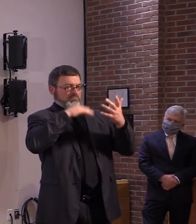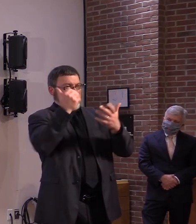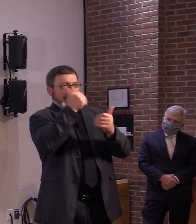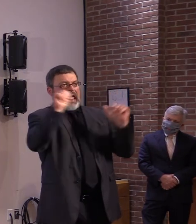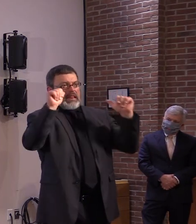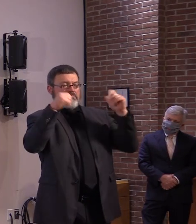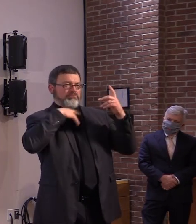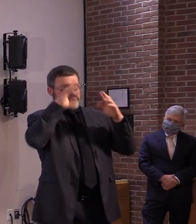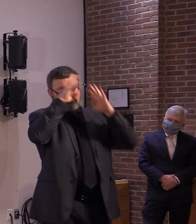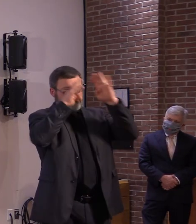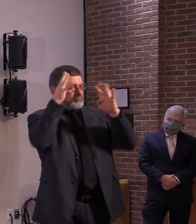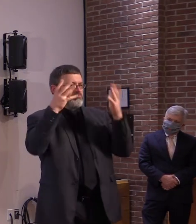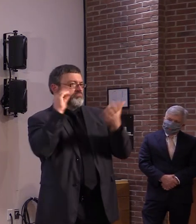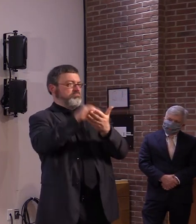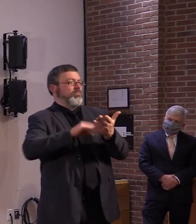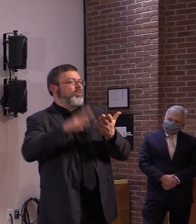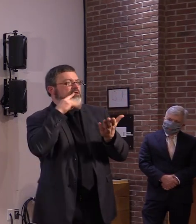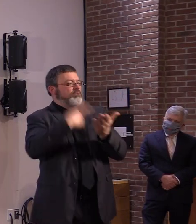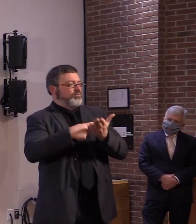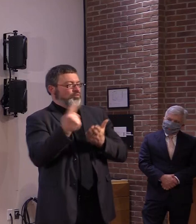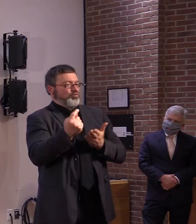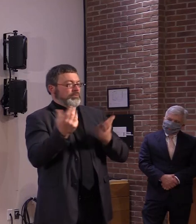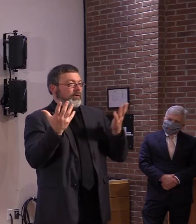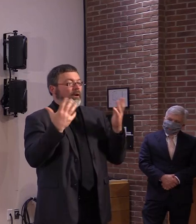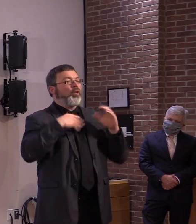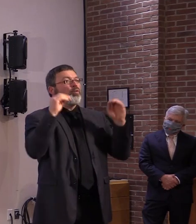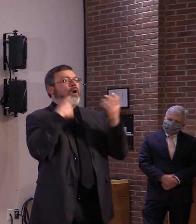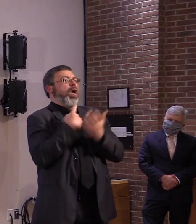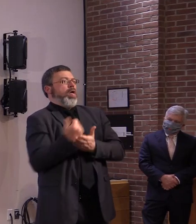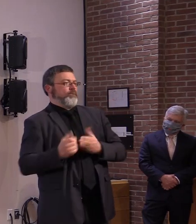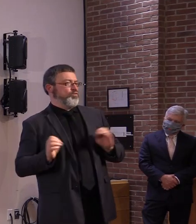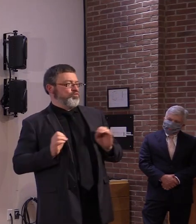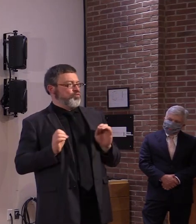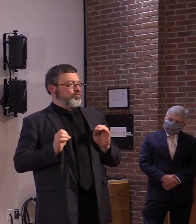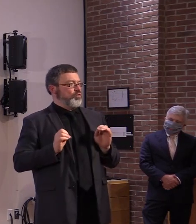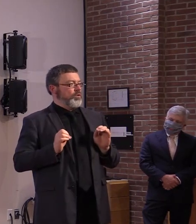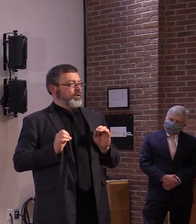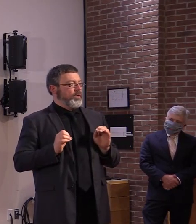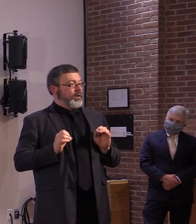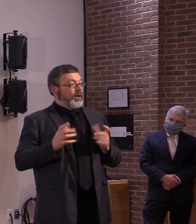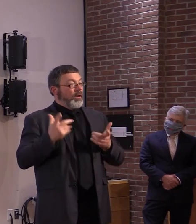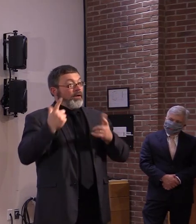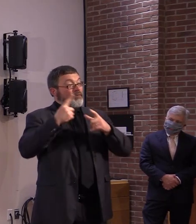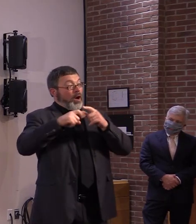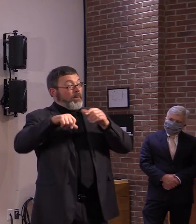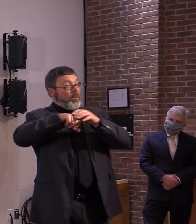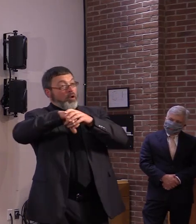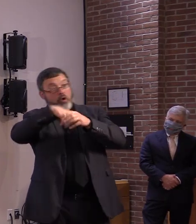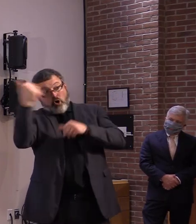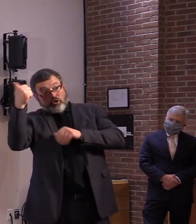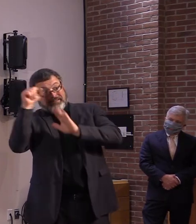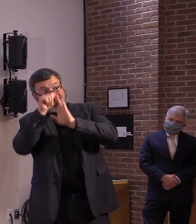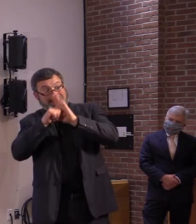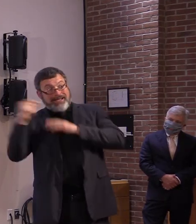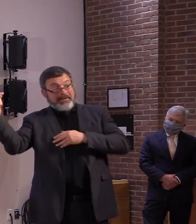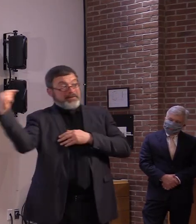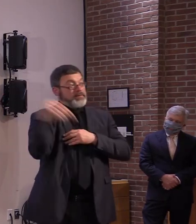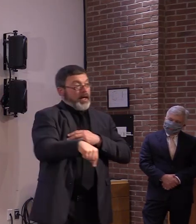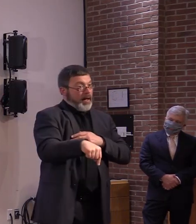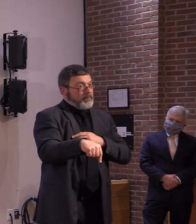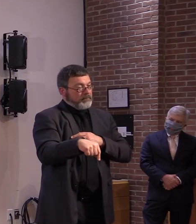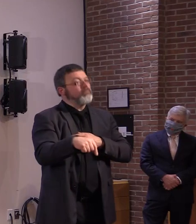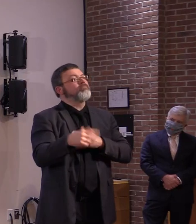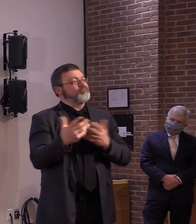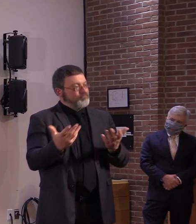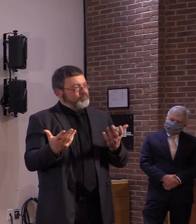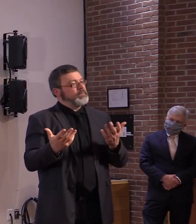provide for that communication to those visitors coming into the state. If they come into the state right now, it appears most